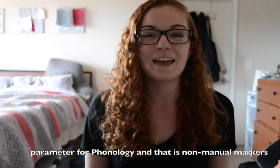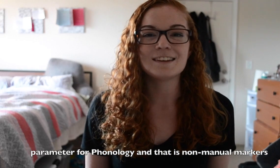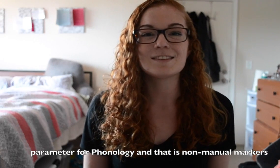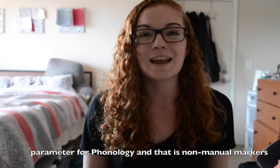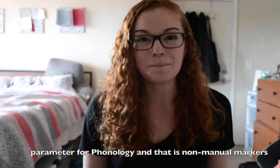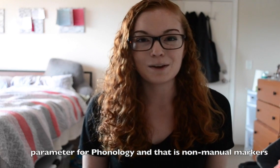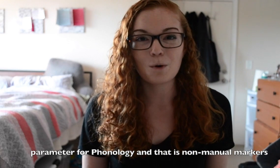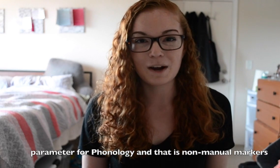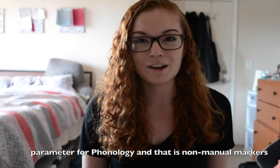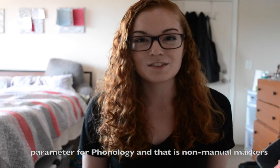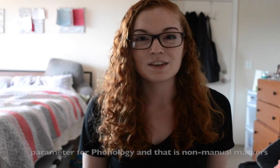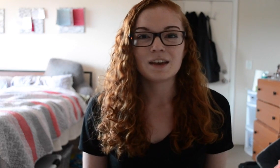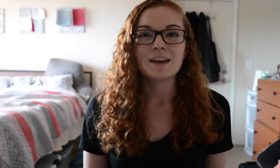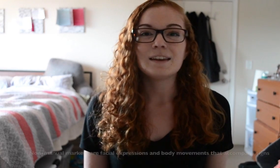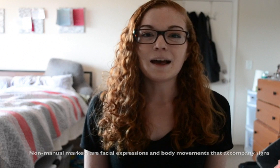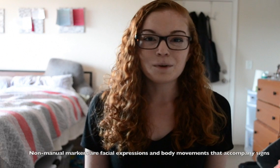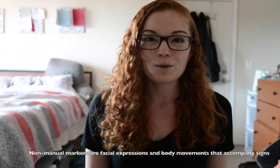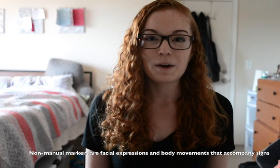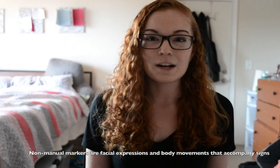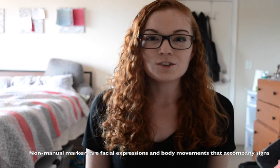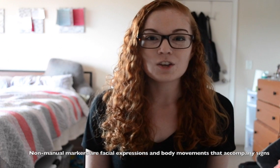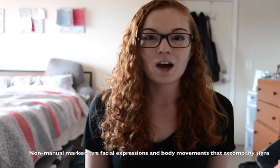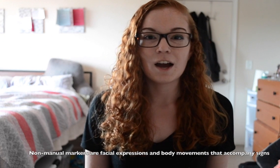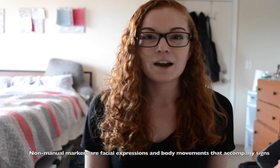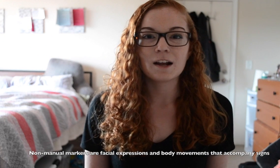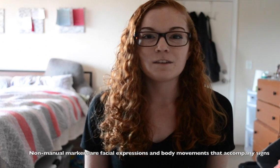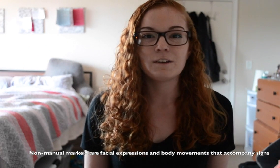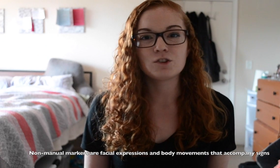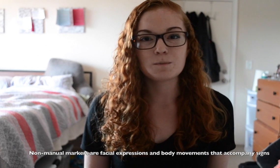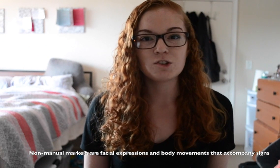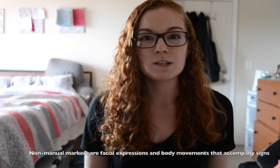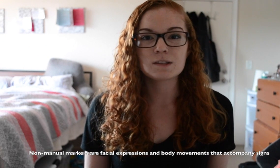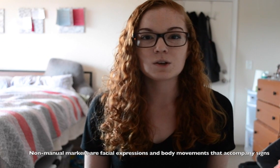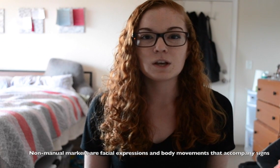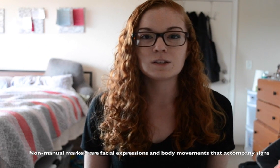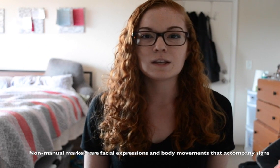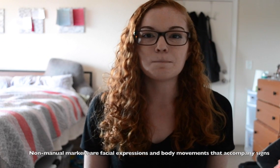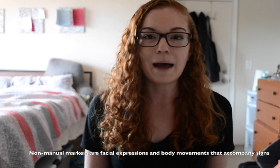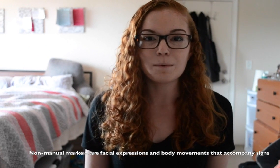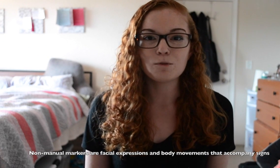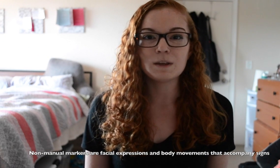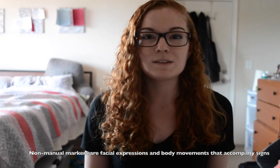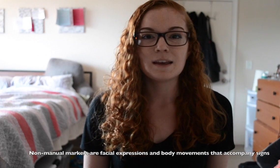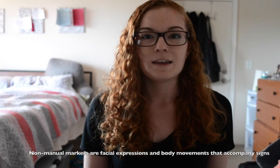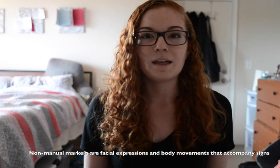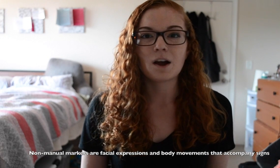that is non-manual markers. Non-manual markers are facial expressions and body movements that